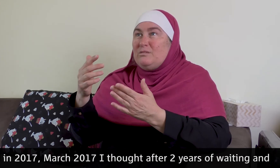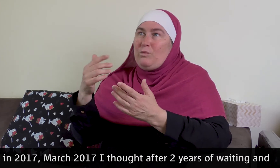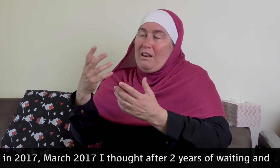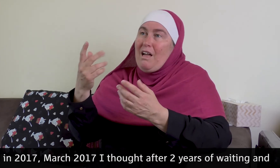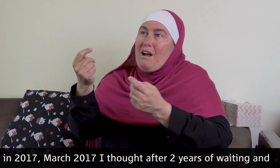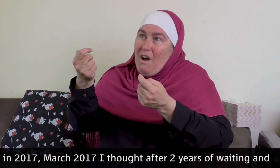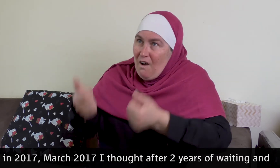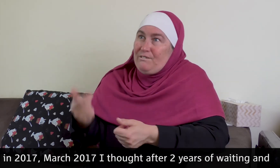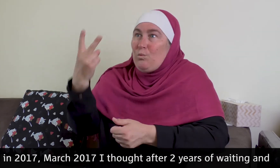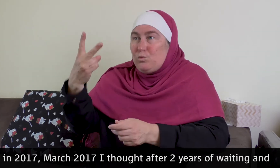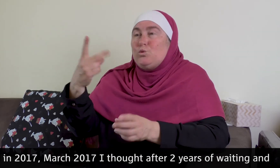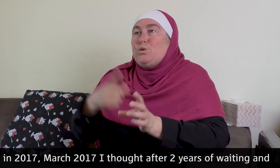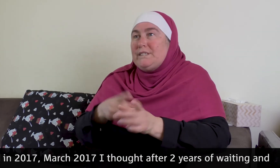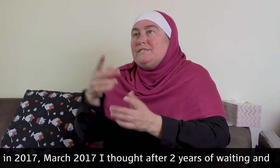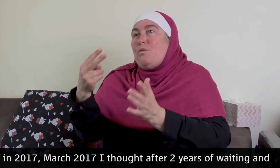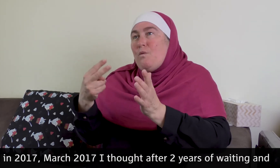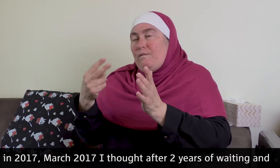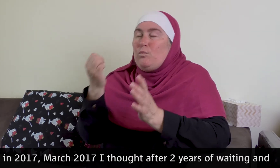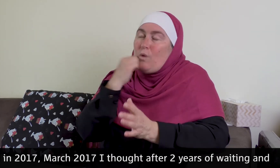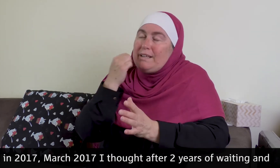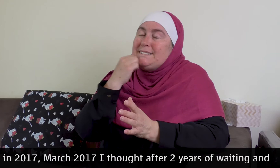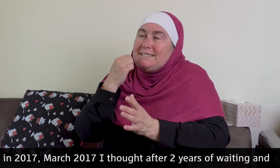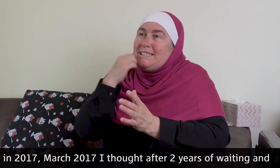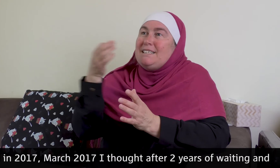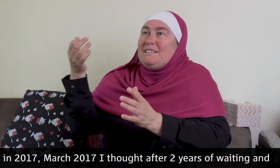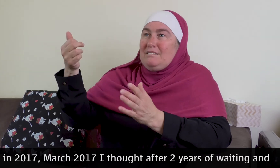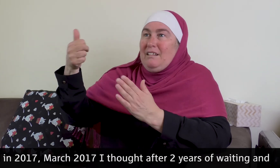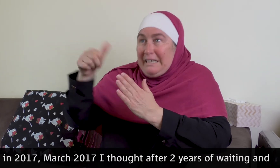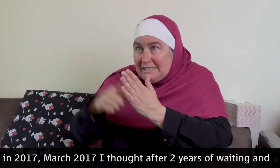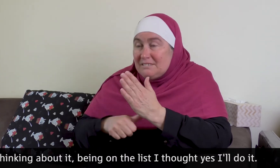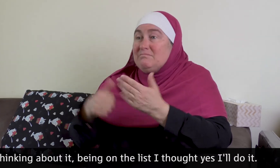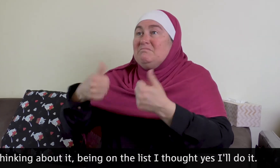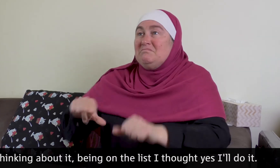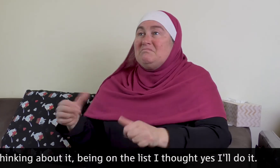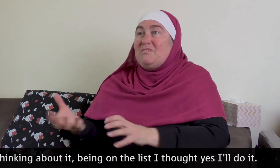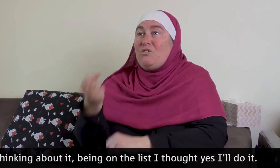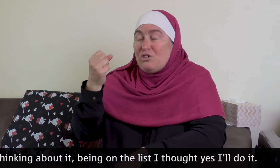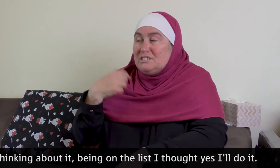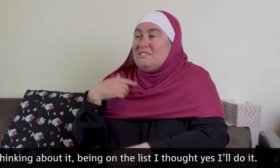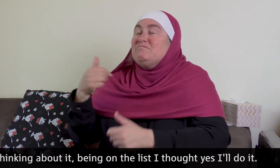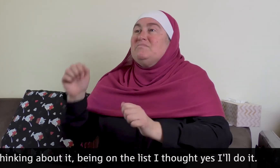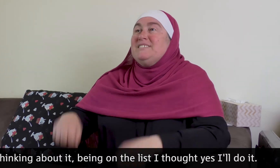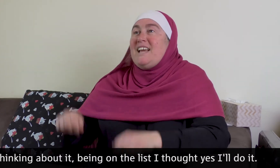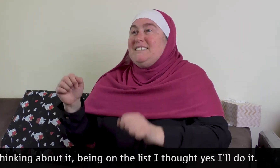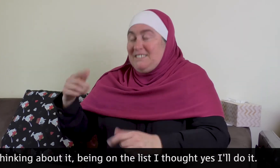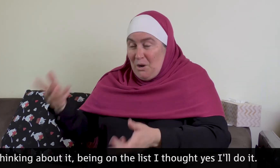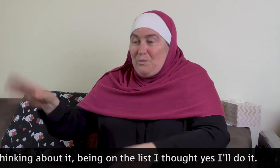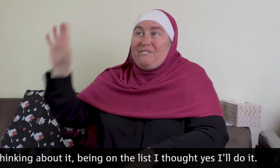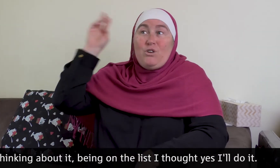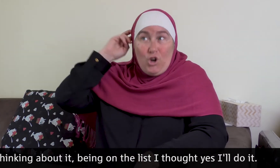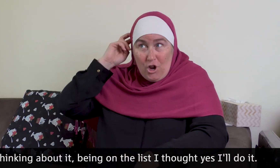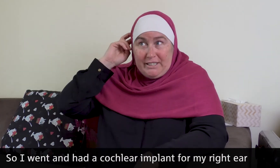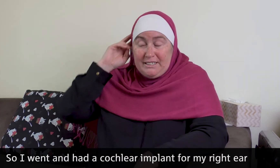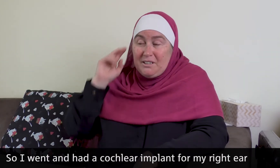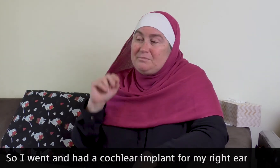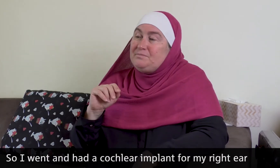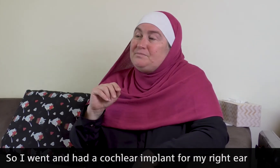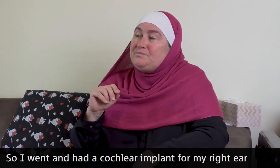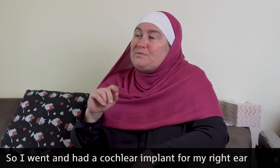thought, after 2 years of waiting and thinking about it and being on the list, I thought, yep, I'll do it. So I went and had a cochlear implant